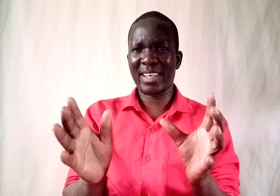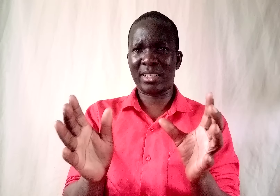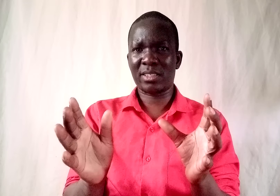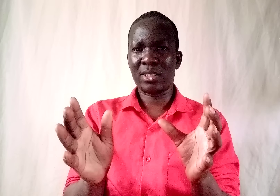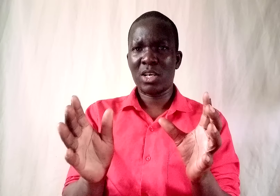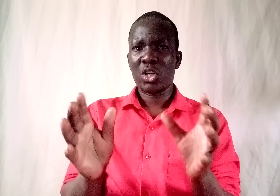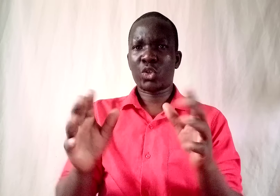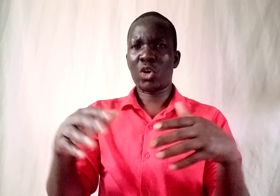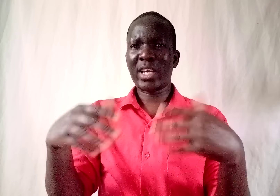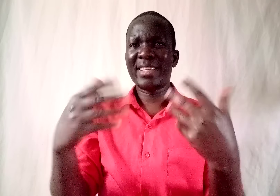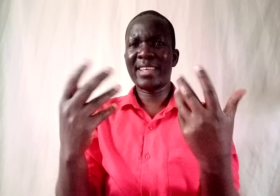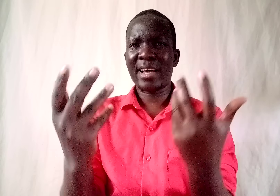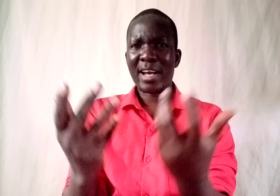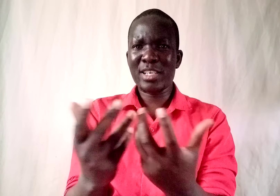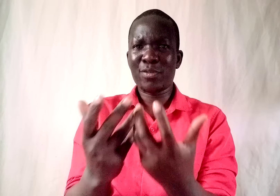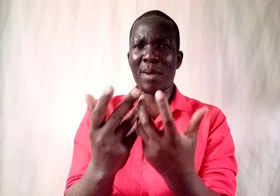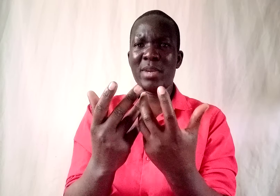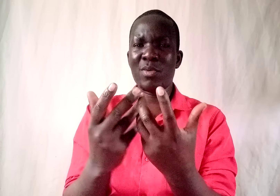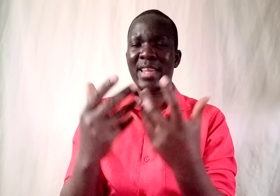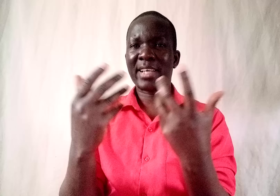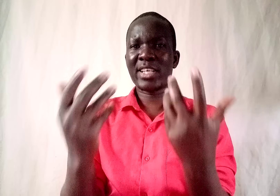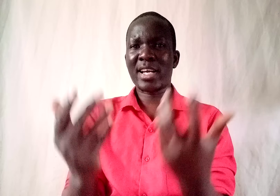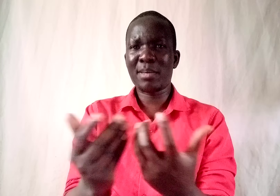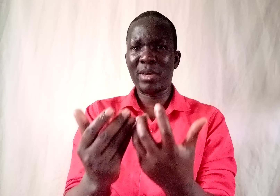differentiate. So in a rich family, when they are sharing meal,